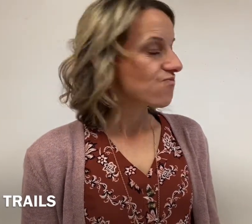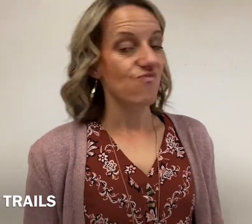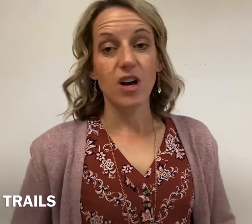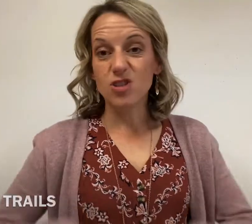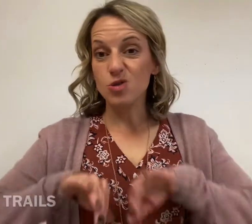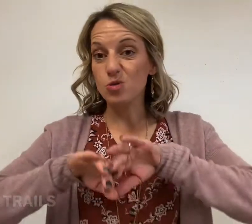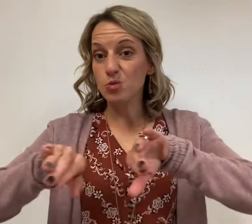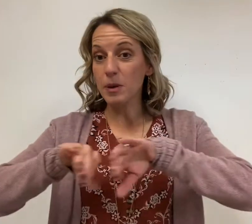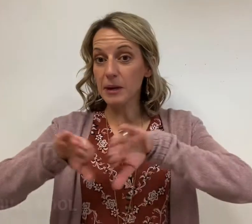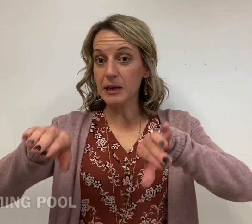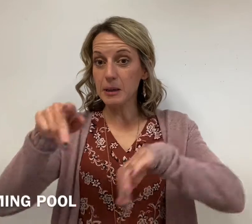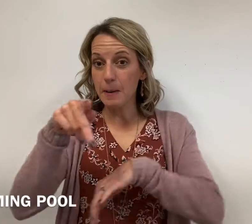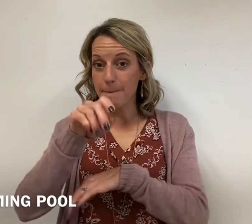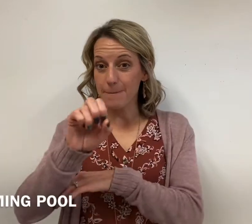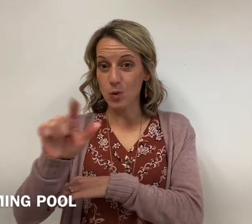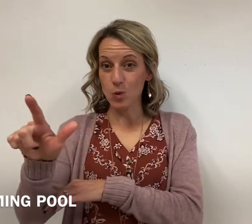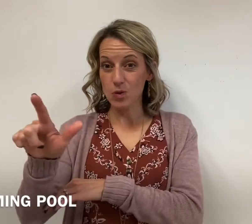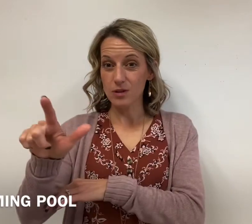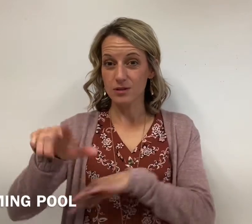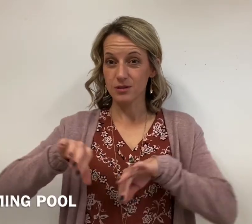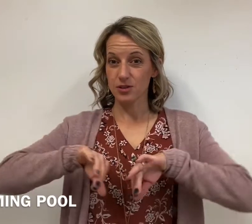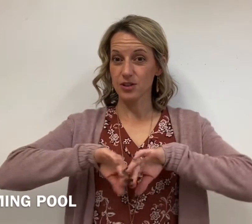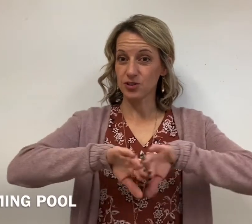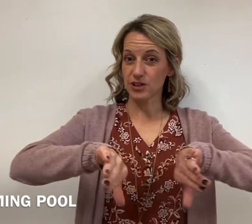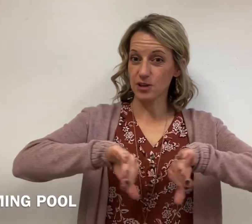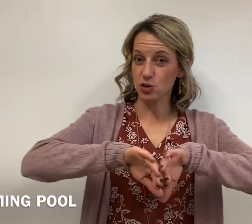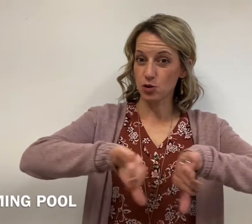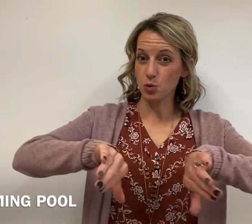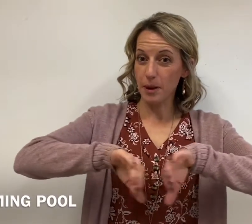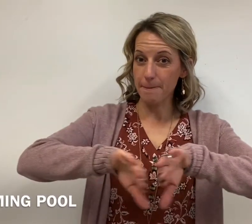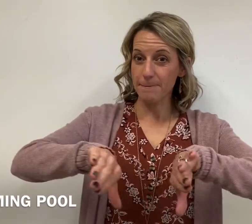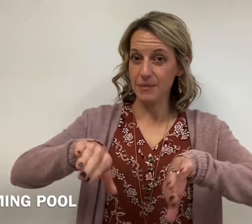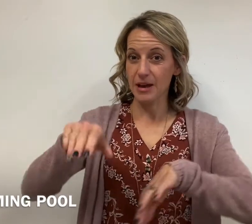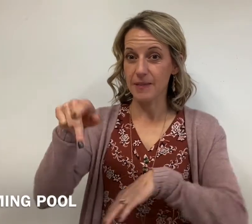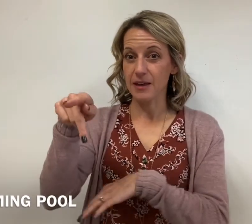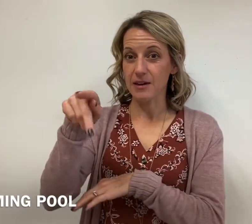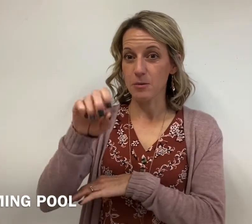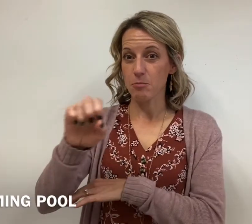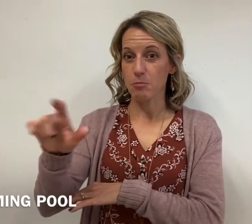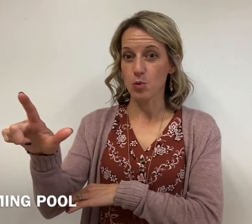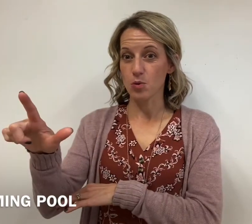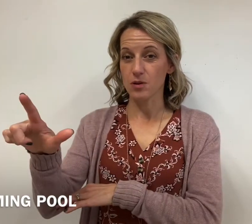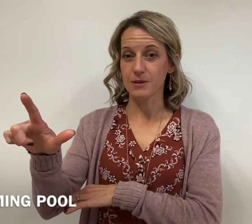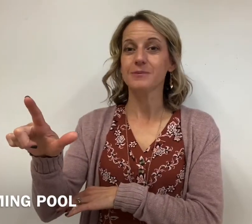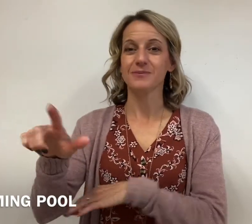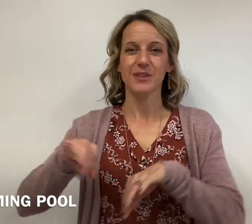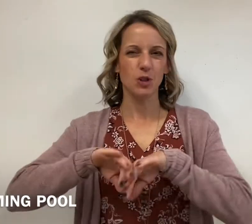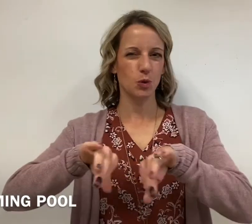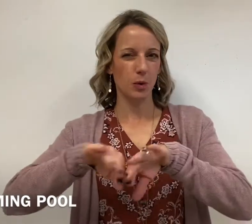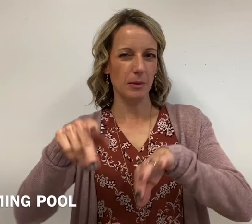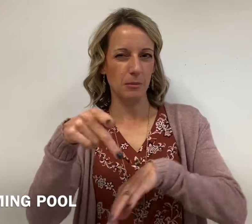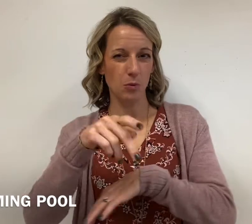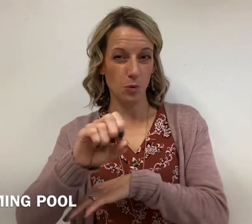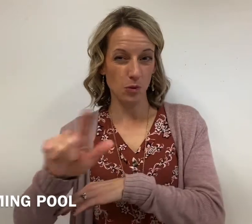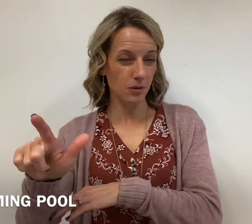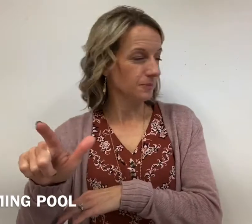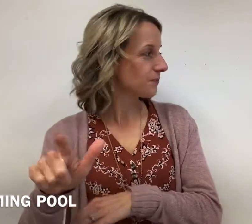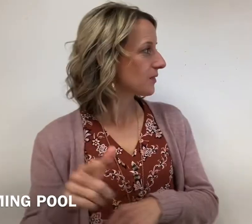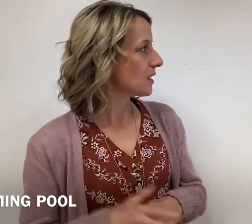A swimming pool. So they're just saying swim and then pool. Swimming pool.